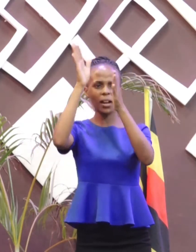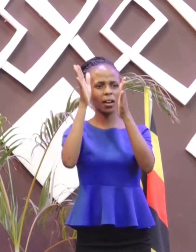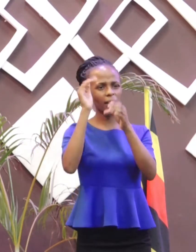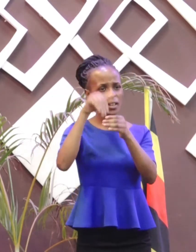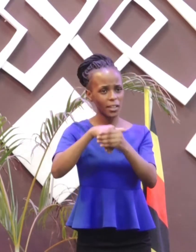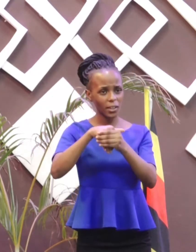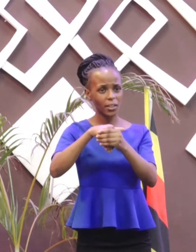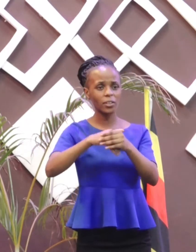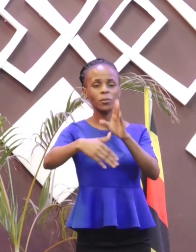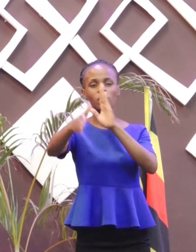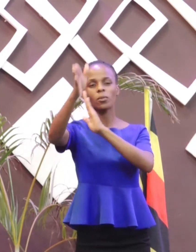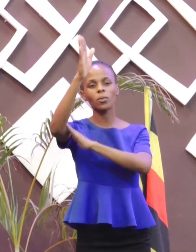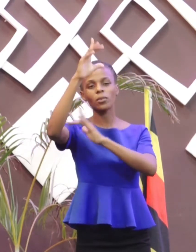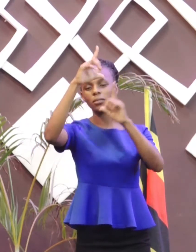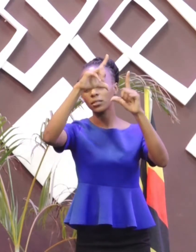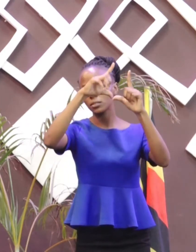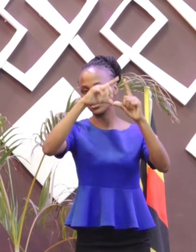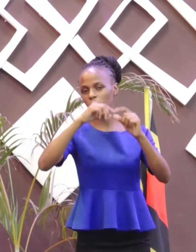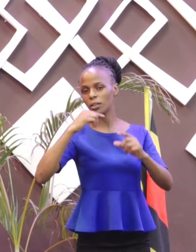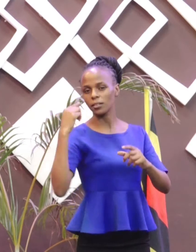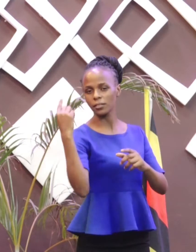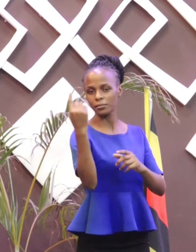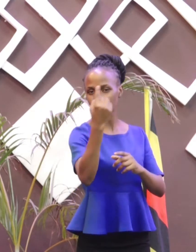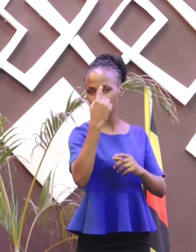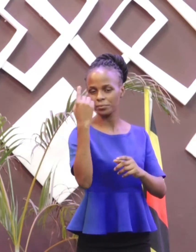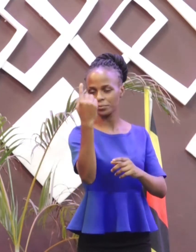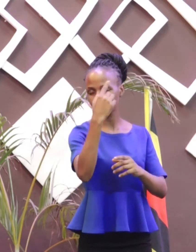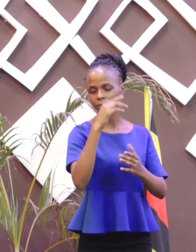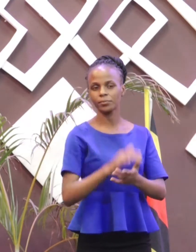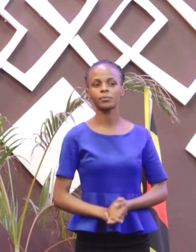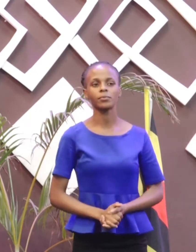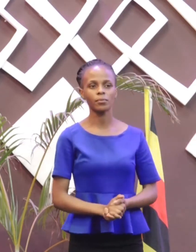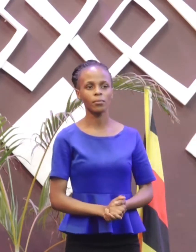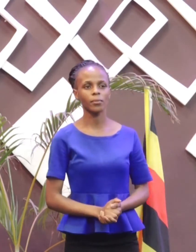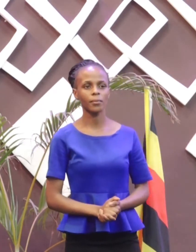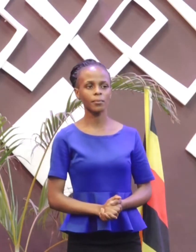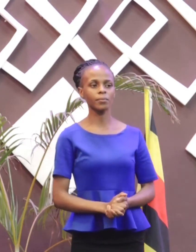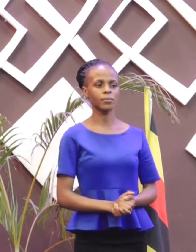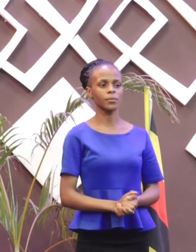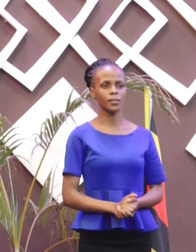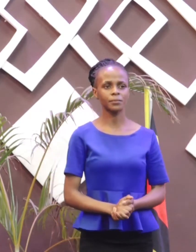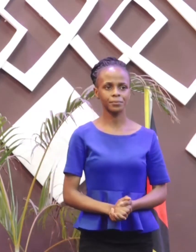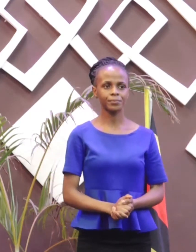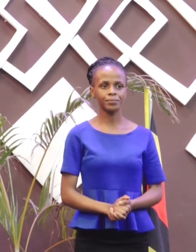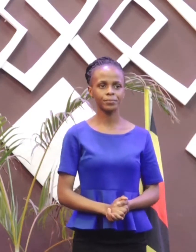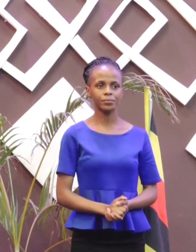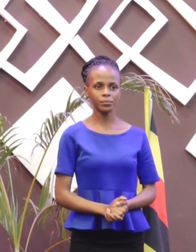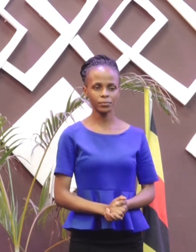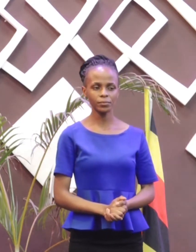against God's word. Kubanga kye tuyita okukkiriza kwe kubanga obwesige bwaffe